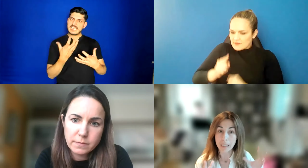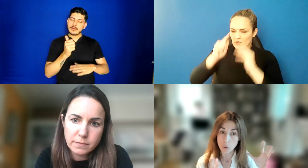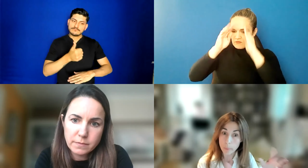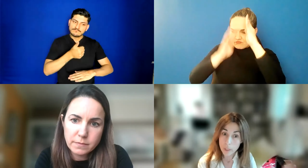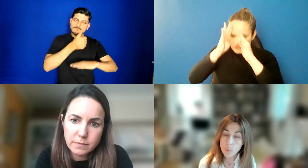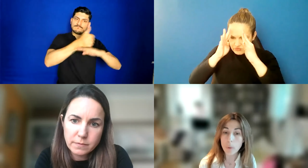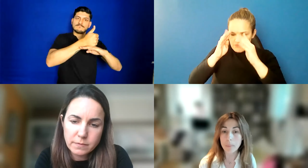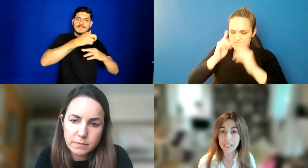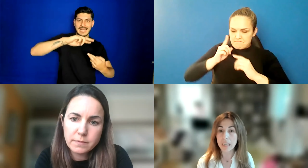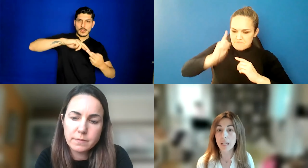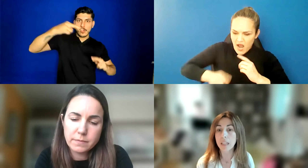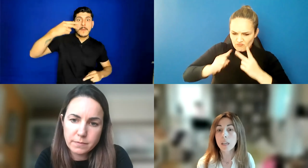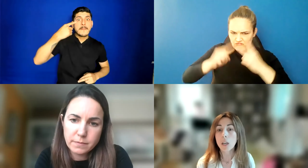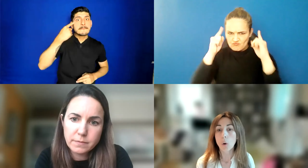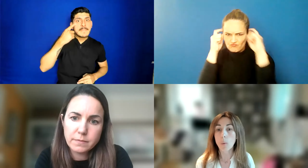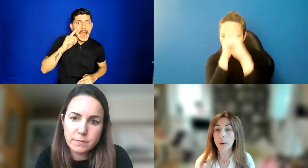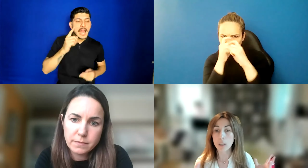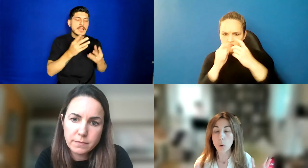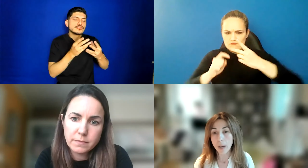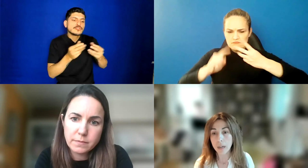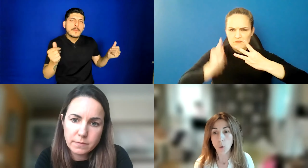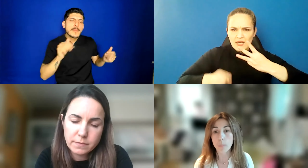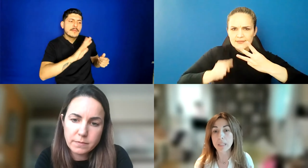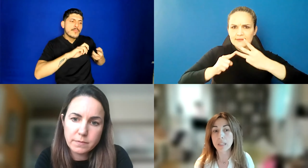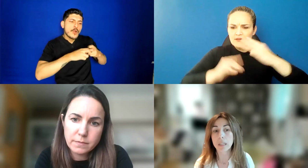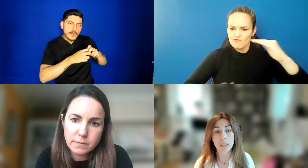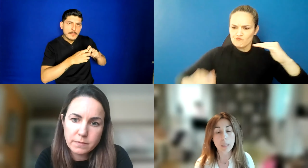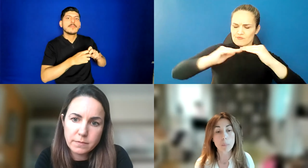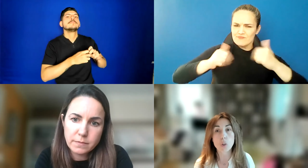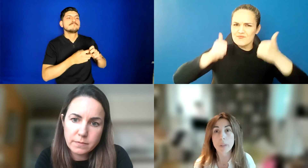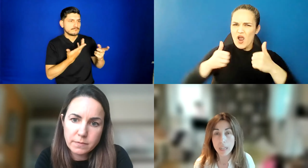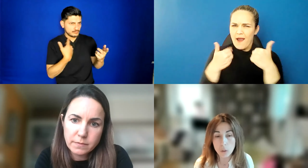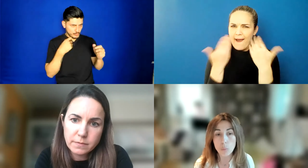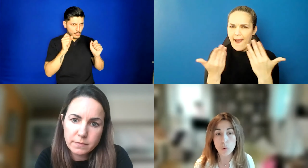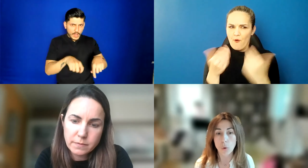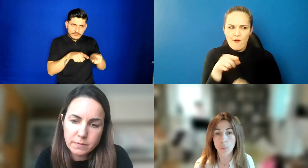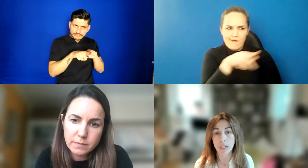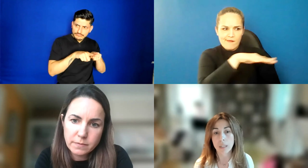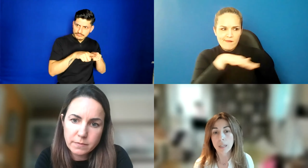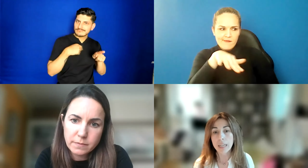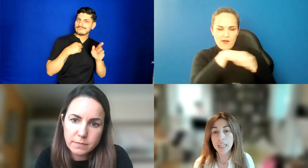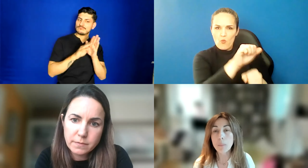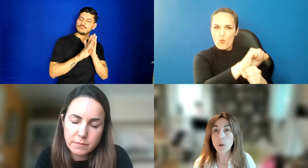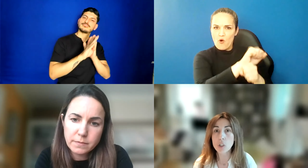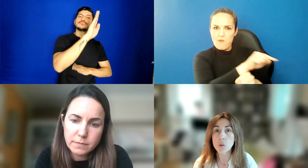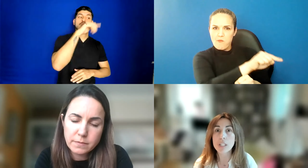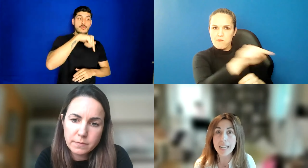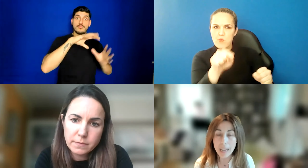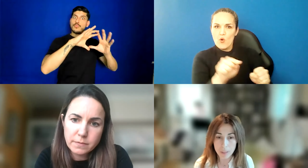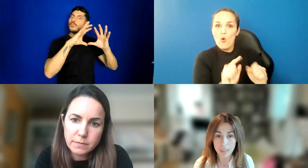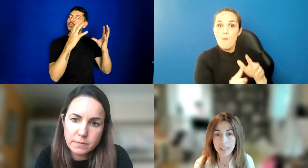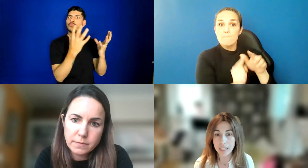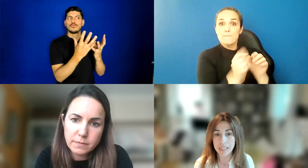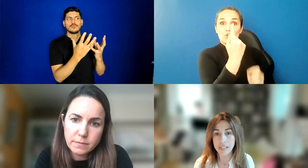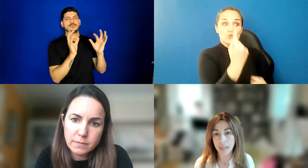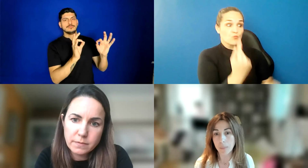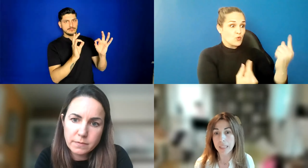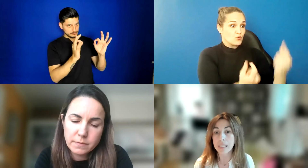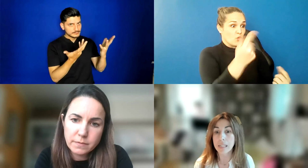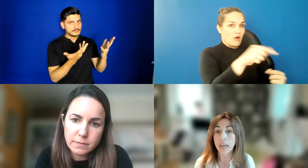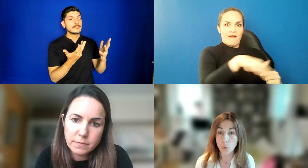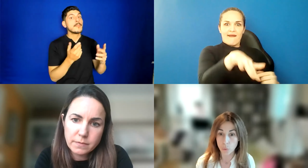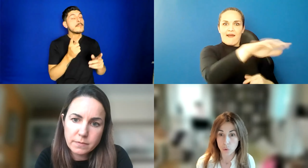to be as a region, so in a situation where we can innovate and prosper in a global